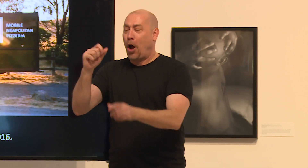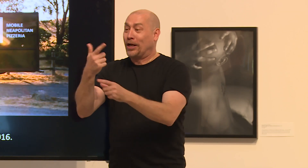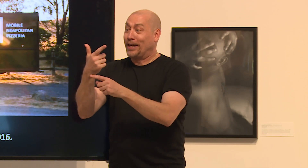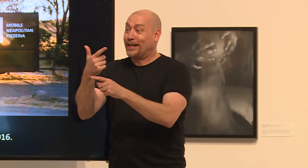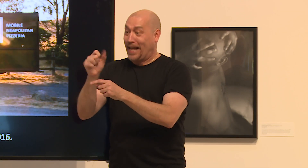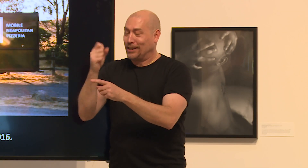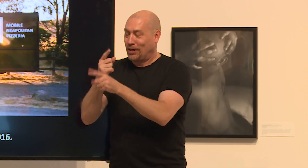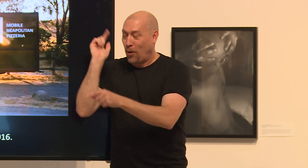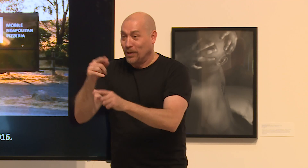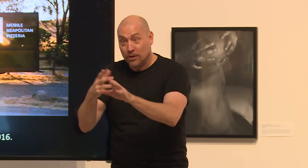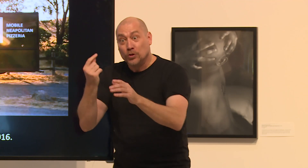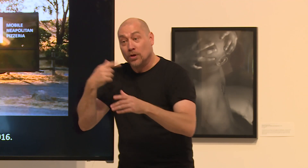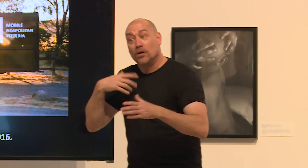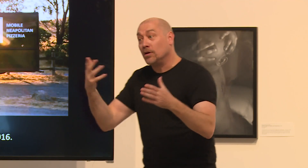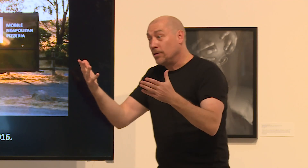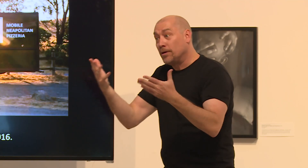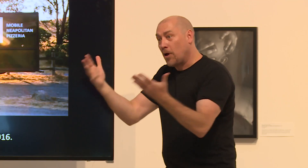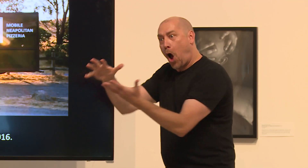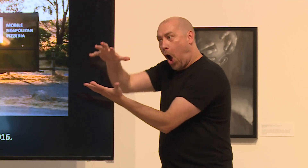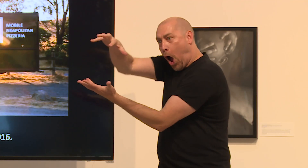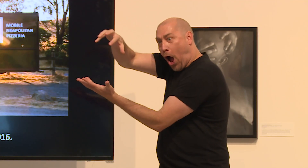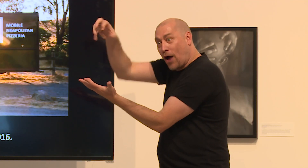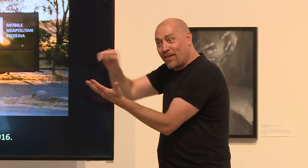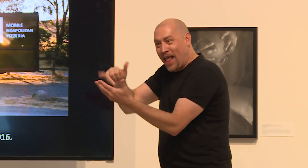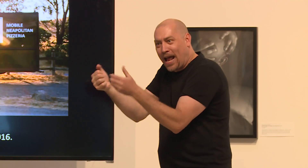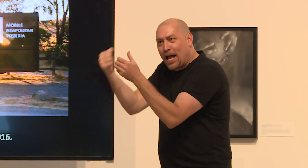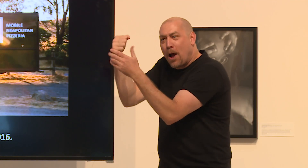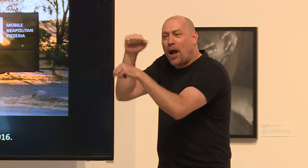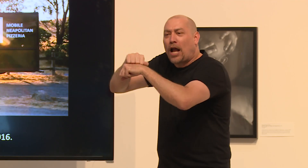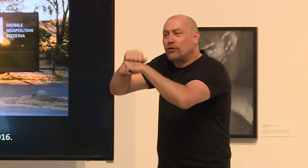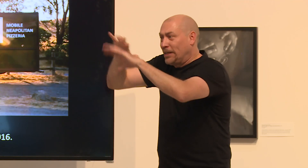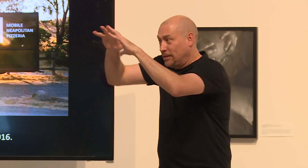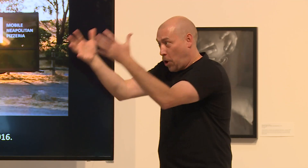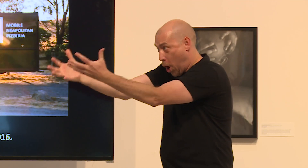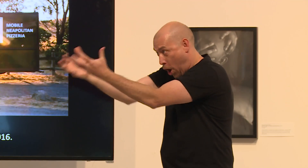waste of money or not? Just do it. Hit the gas, man, take off.